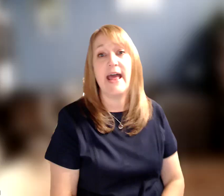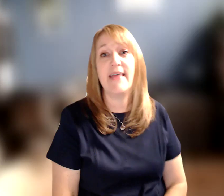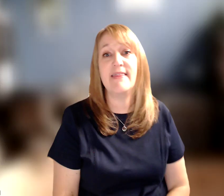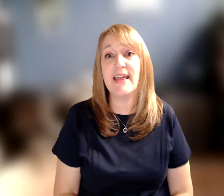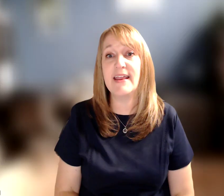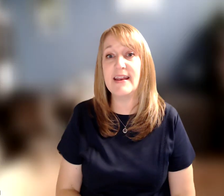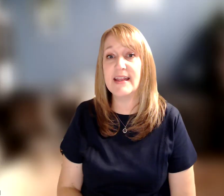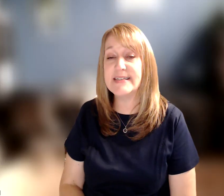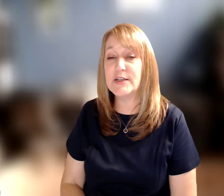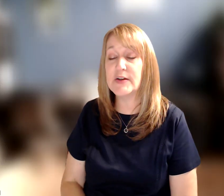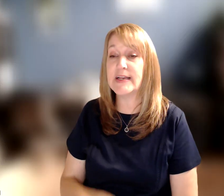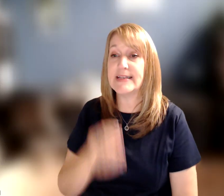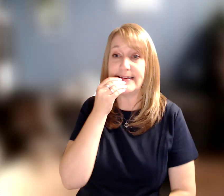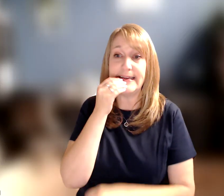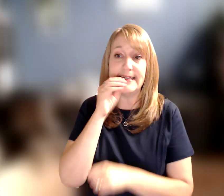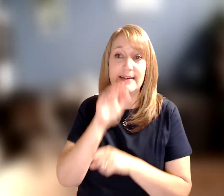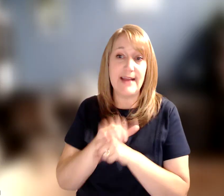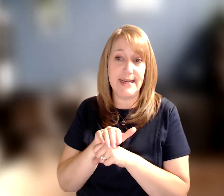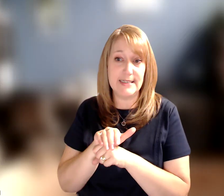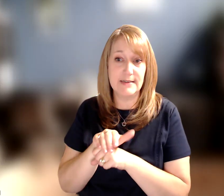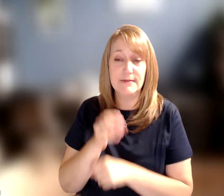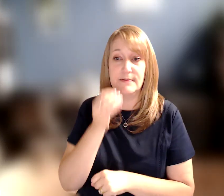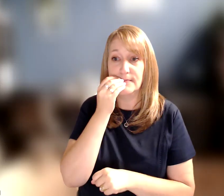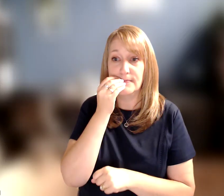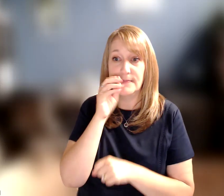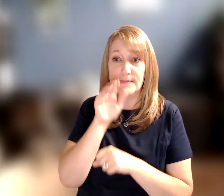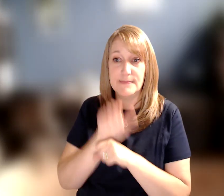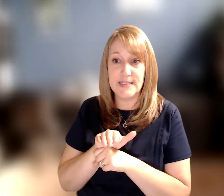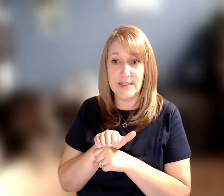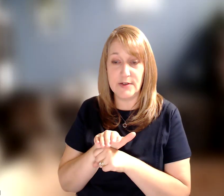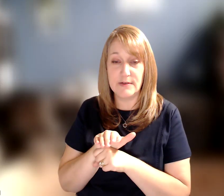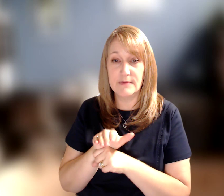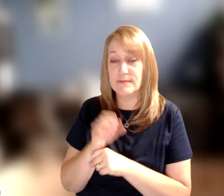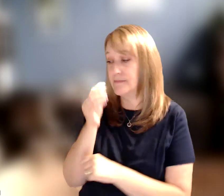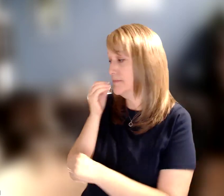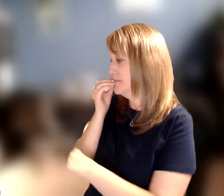And then dinner is eat night. Dinner.